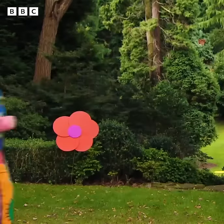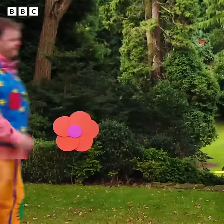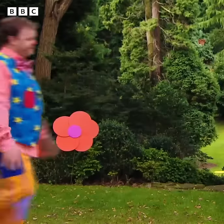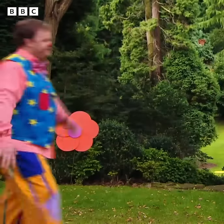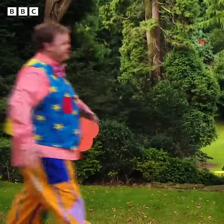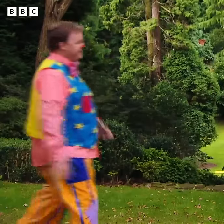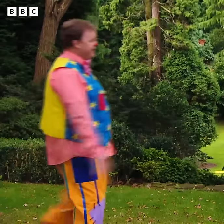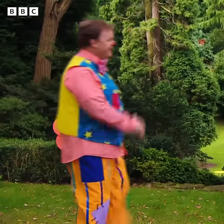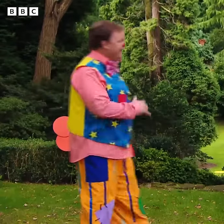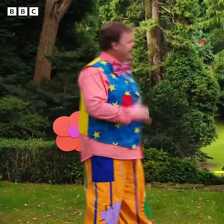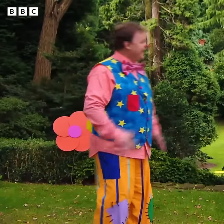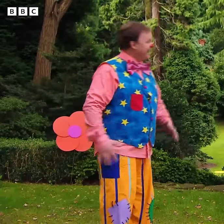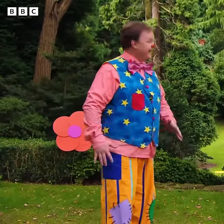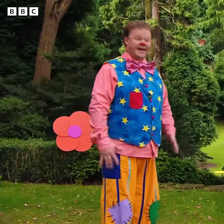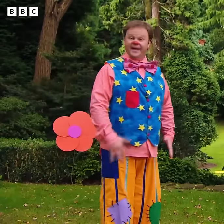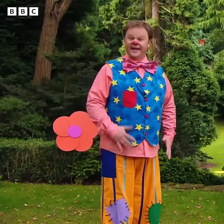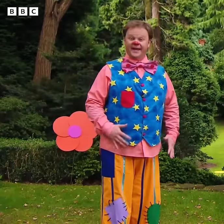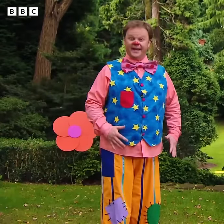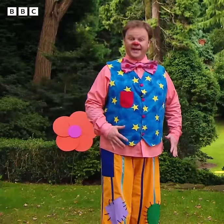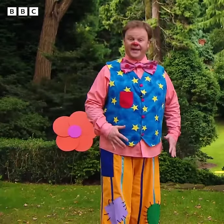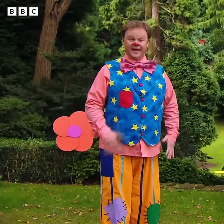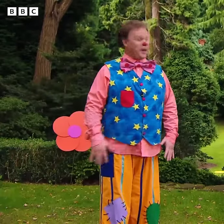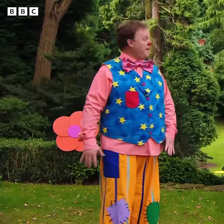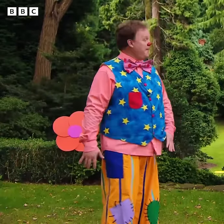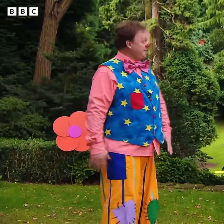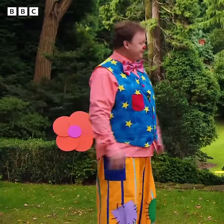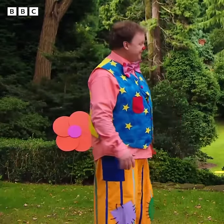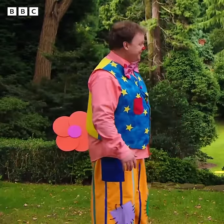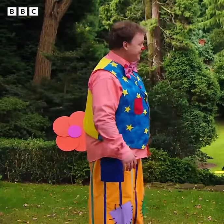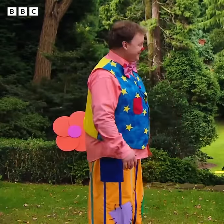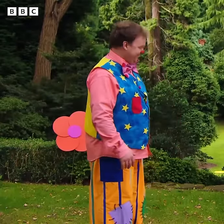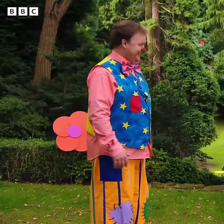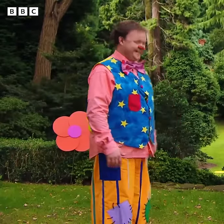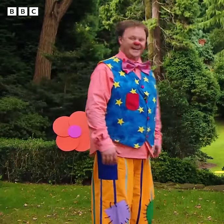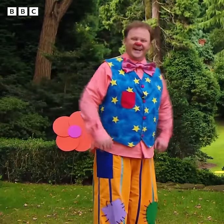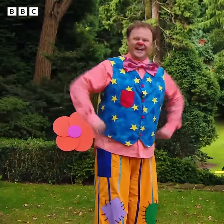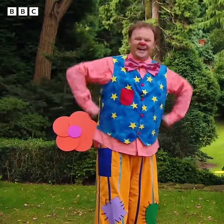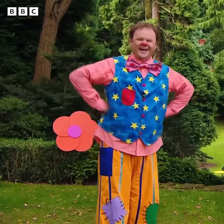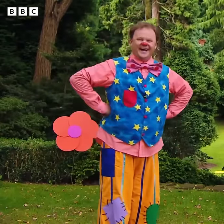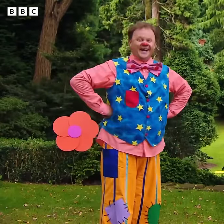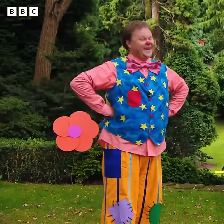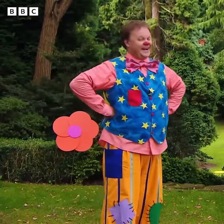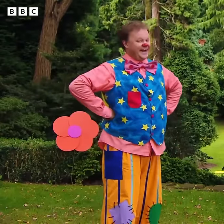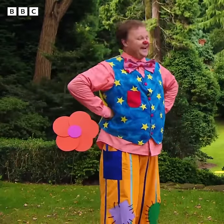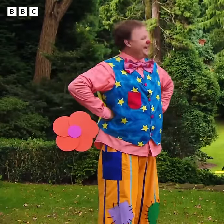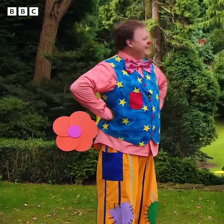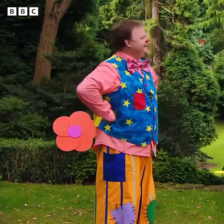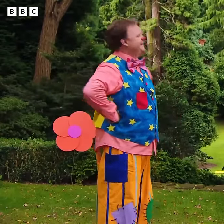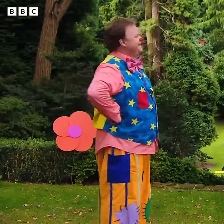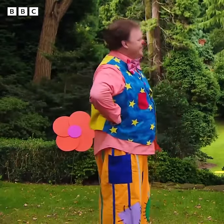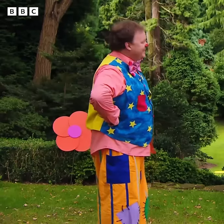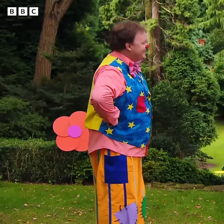Hello, Grandad Tumble. Hello. Are you playing with a yo-yo, Grandad